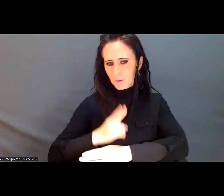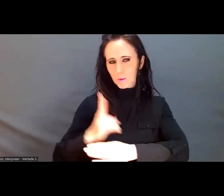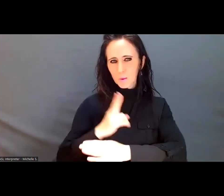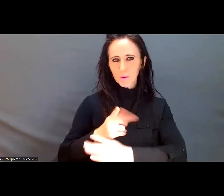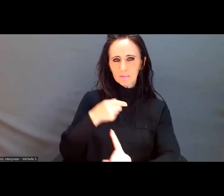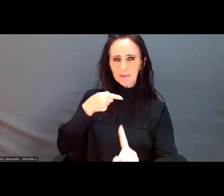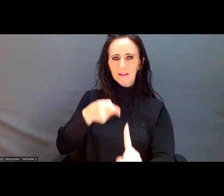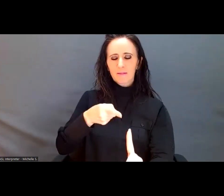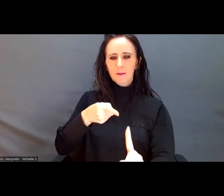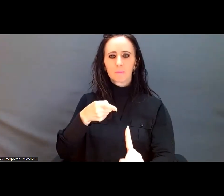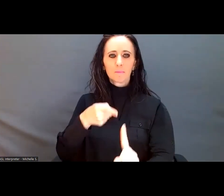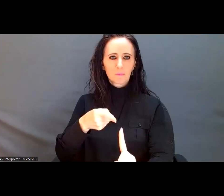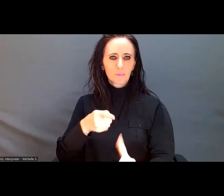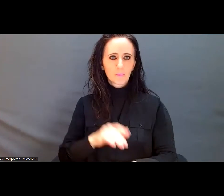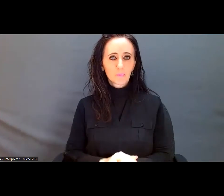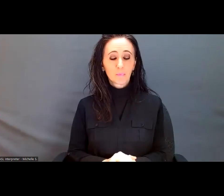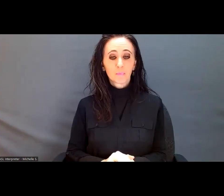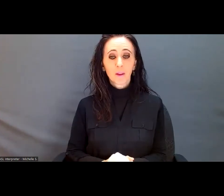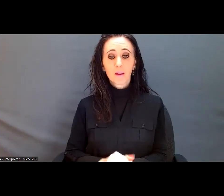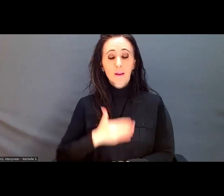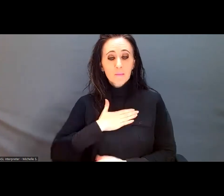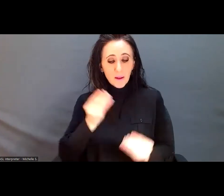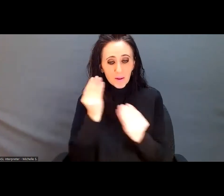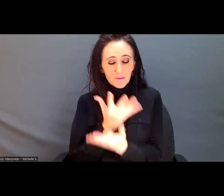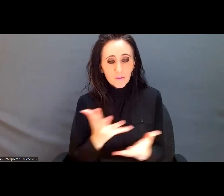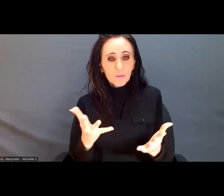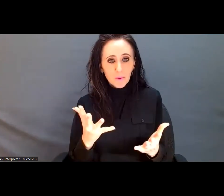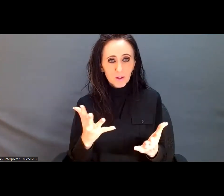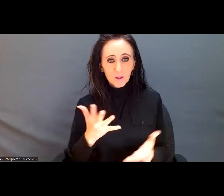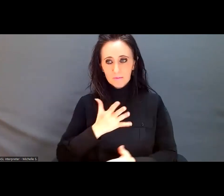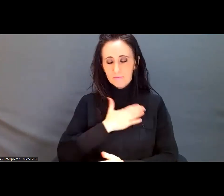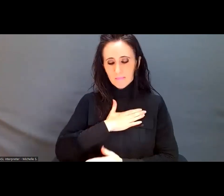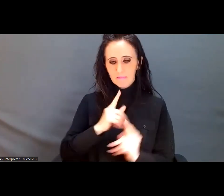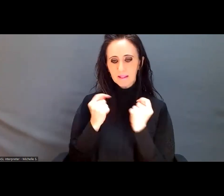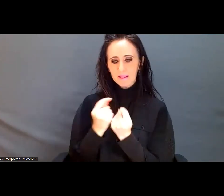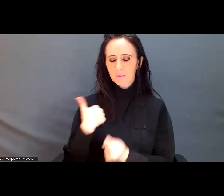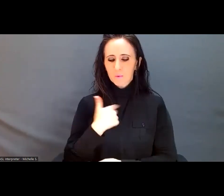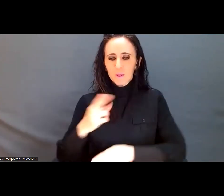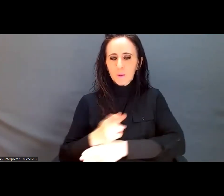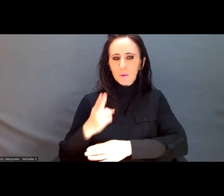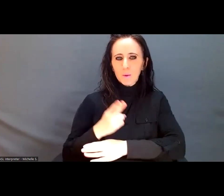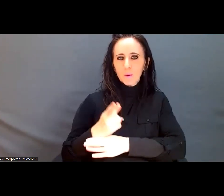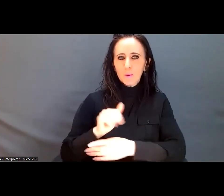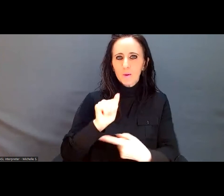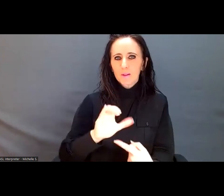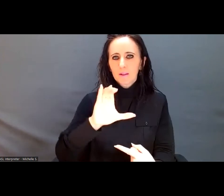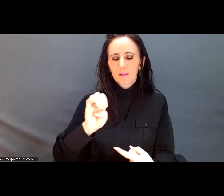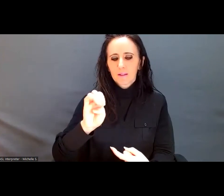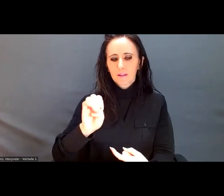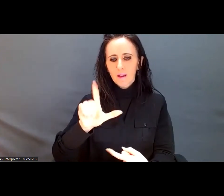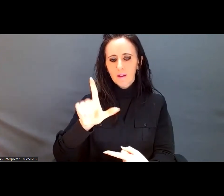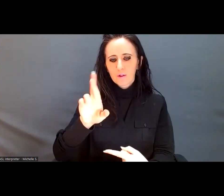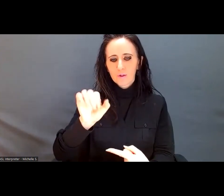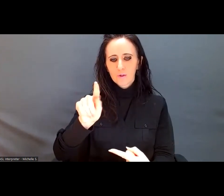and my team and in my work, we use accelerated learning in all of our training. This is woven in as